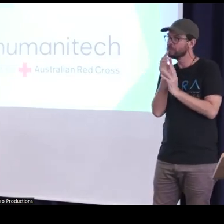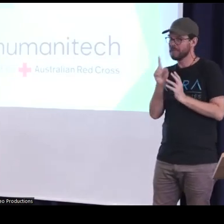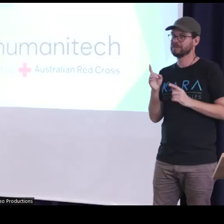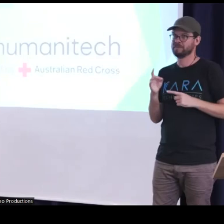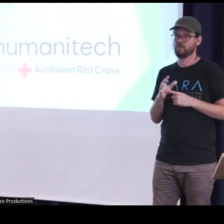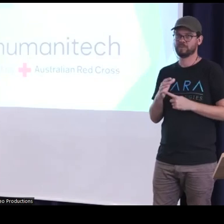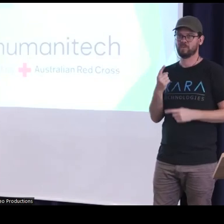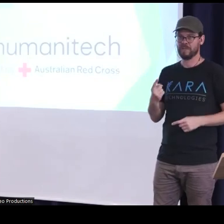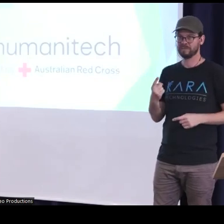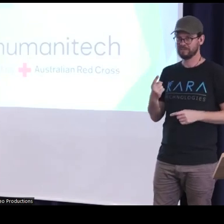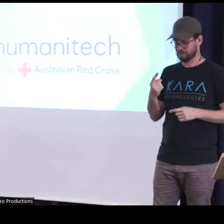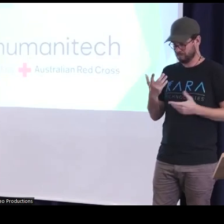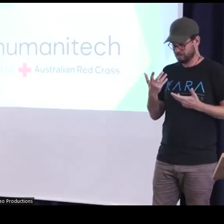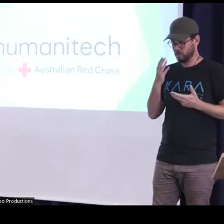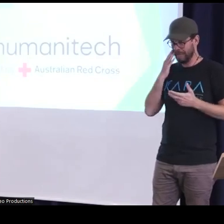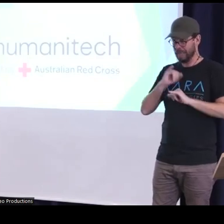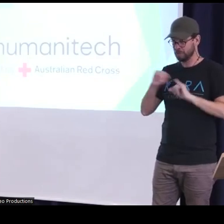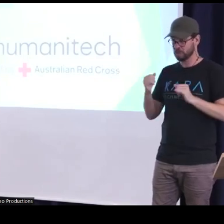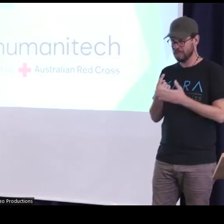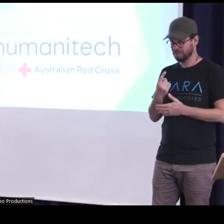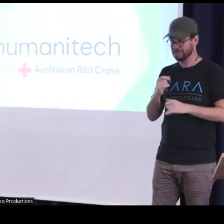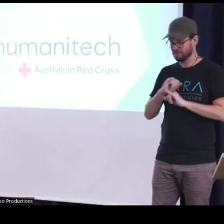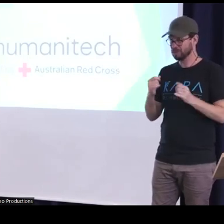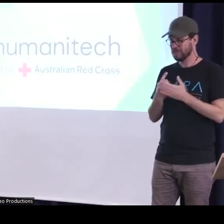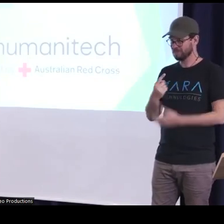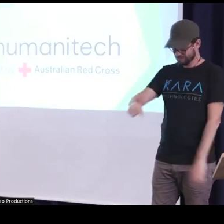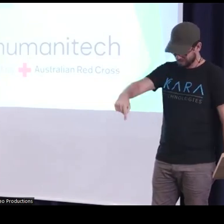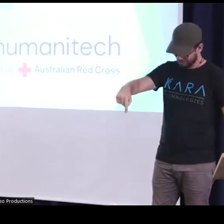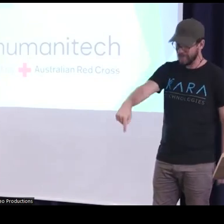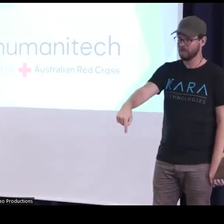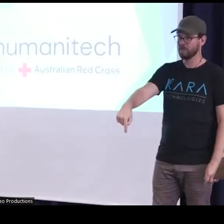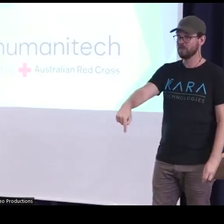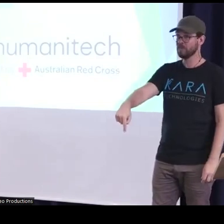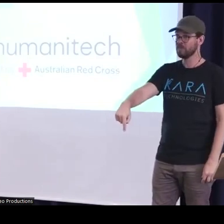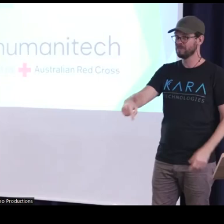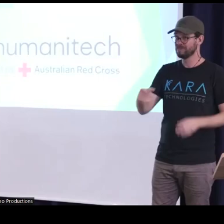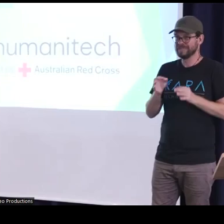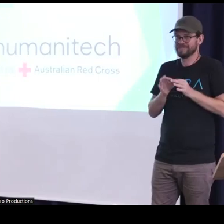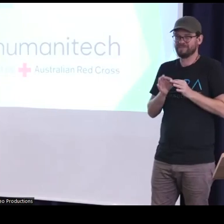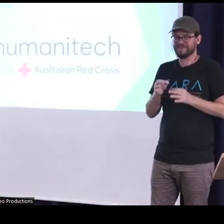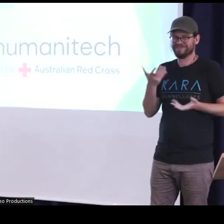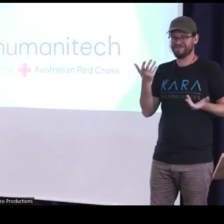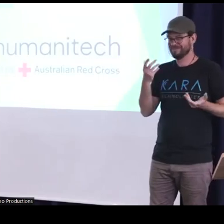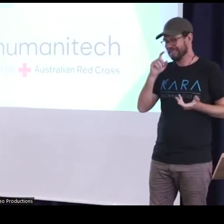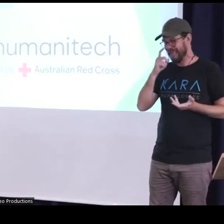amazing. It's niche, but it's so important. When an emergency happens, they're happening now.